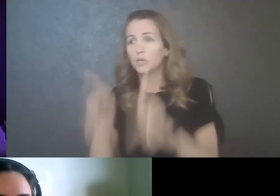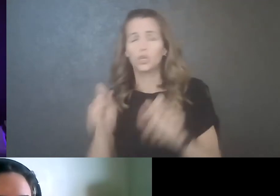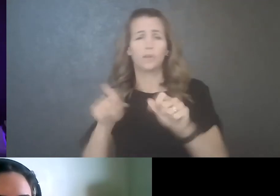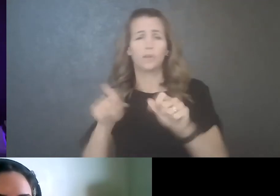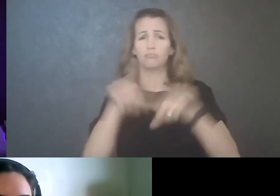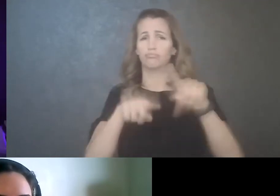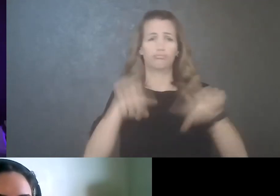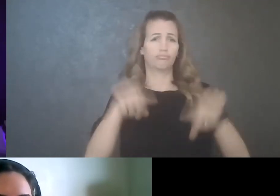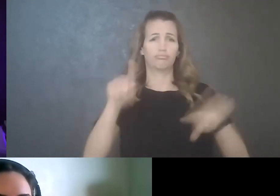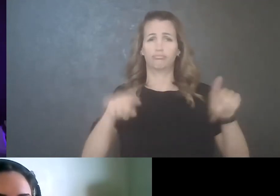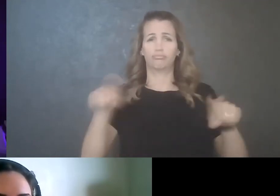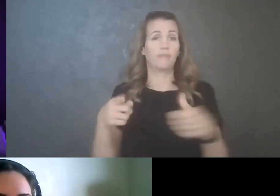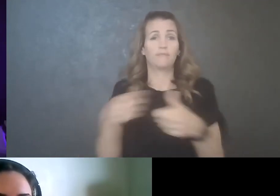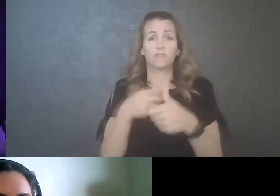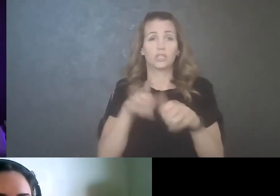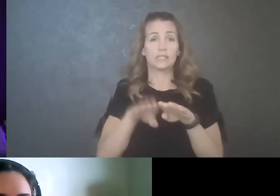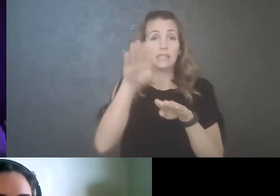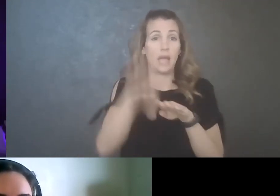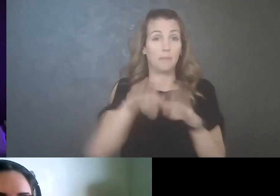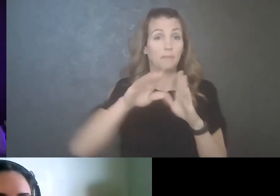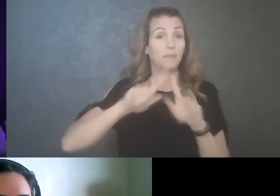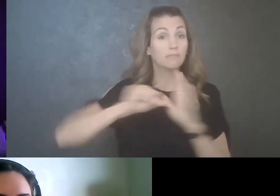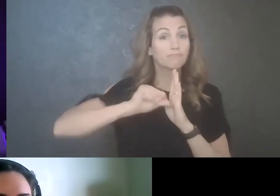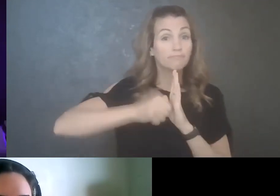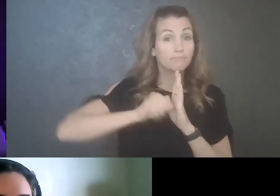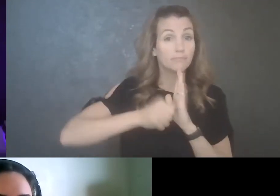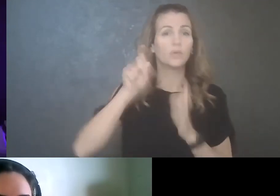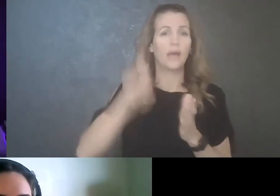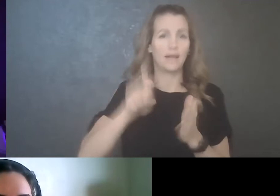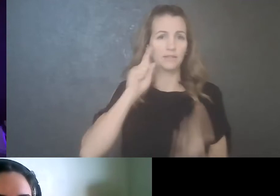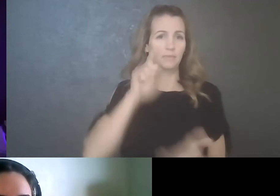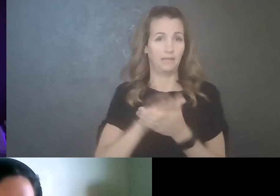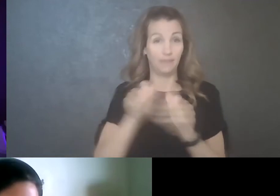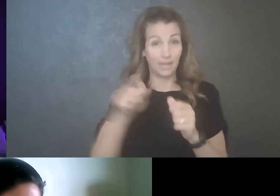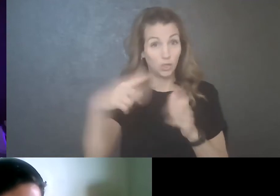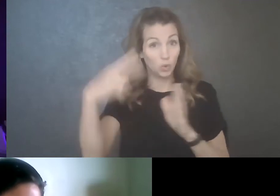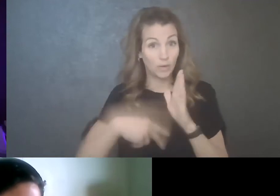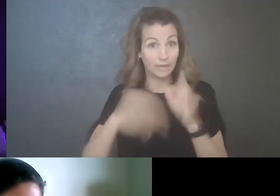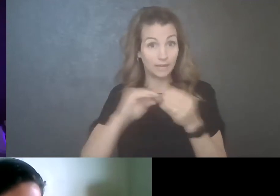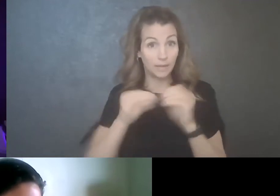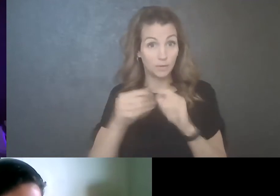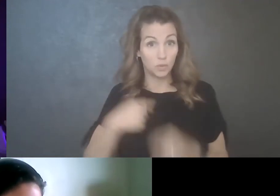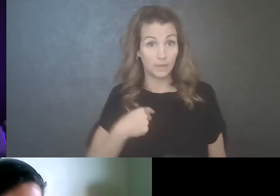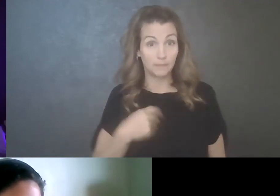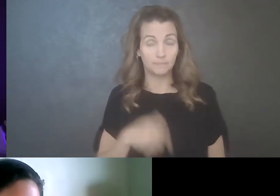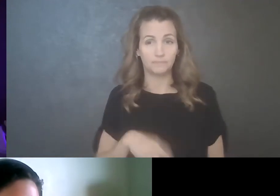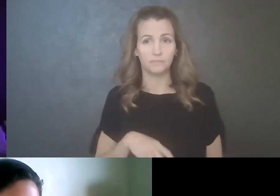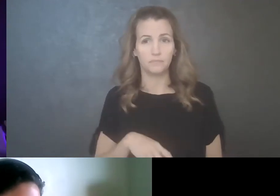could be that first step. But the main thing is that you have to believe. Now, can you read off that number one more time?